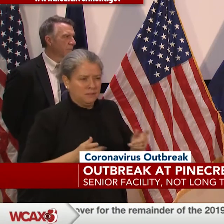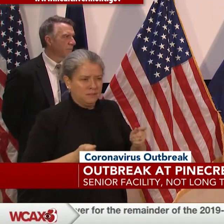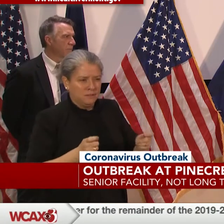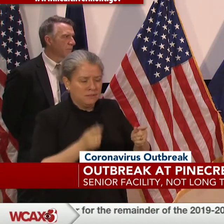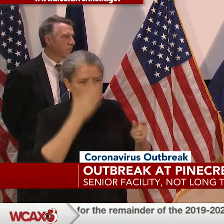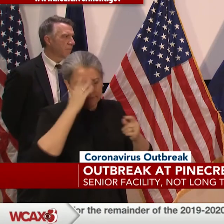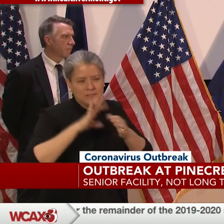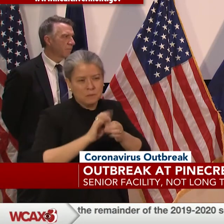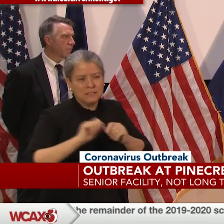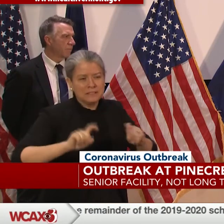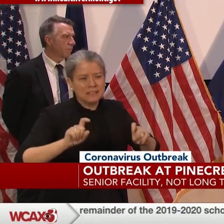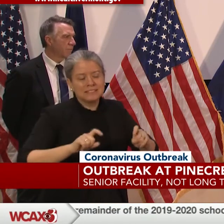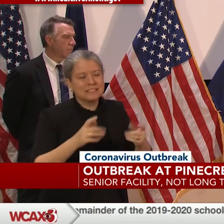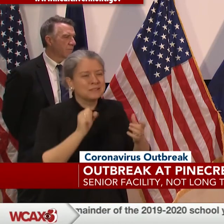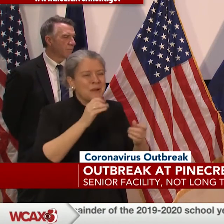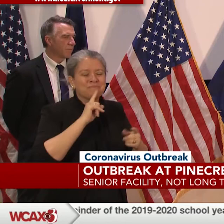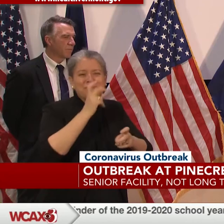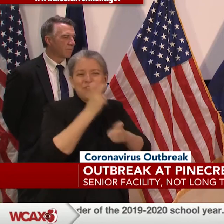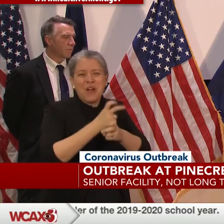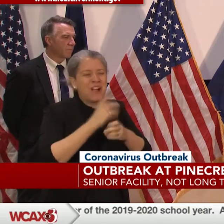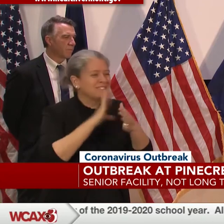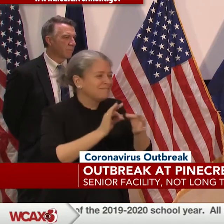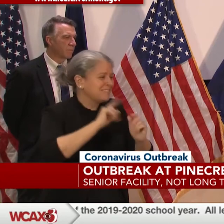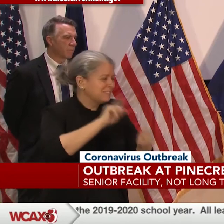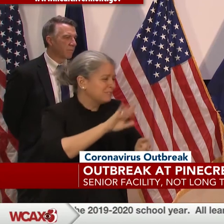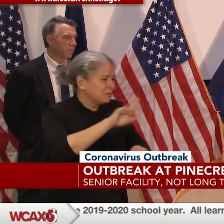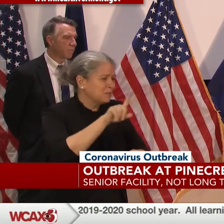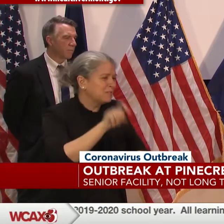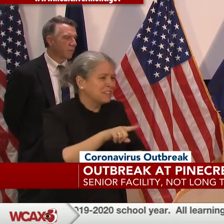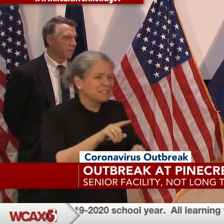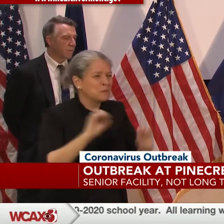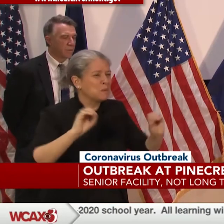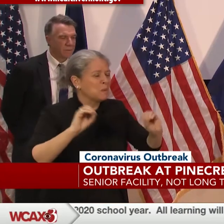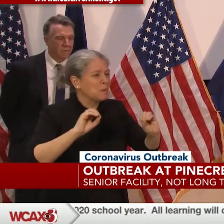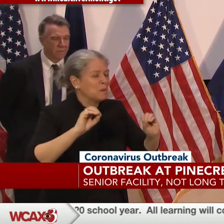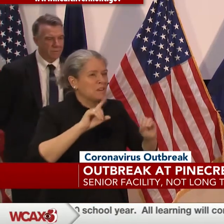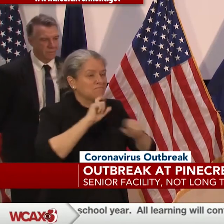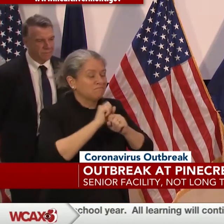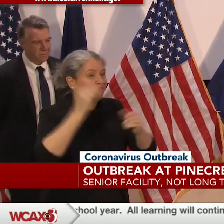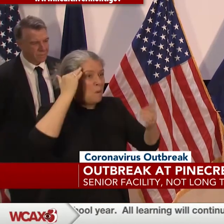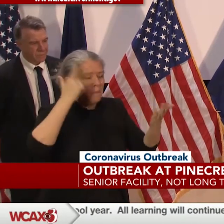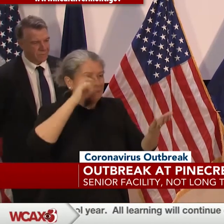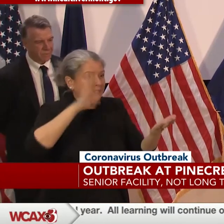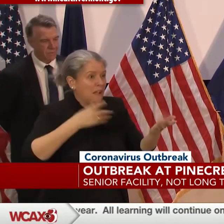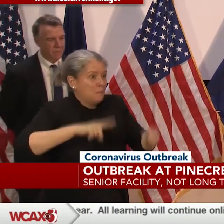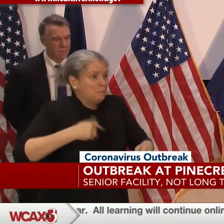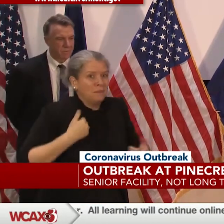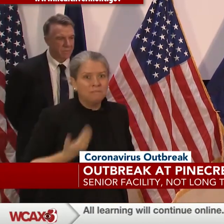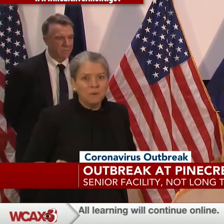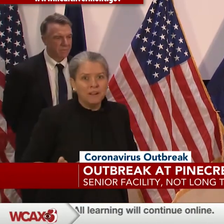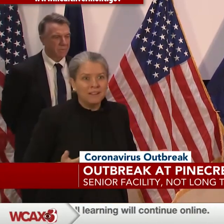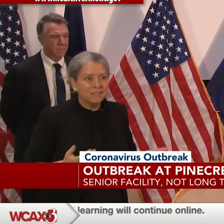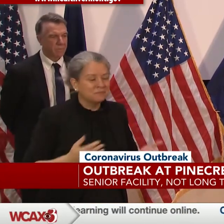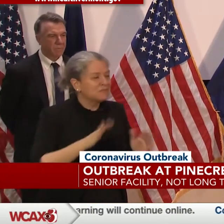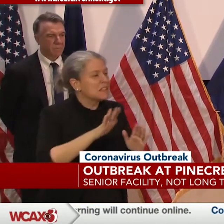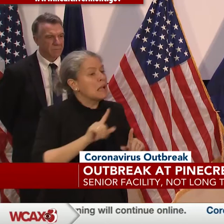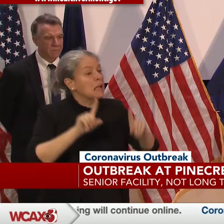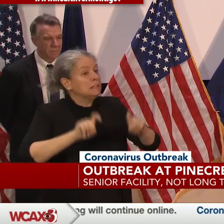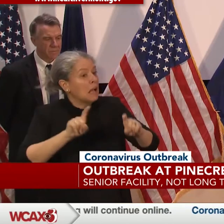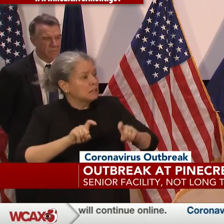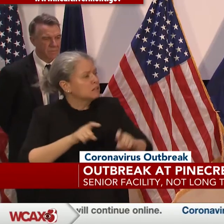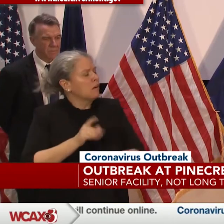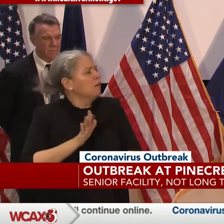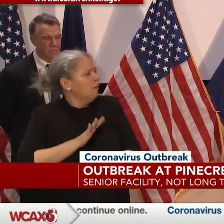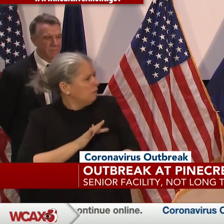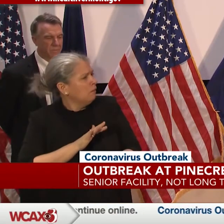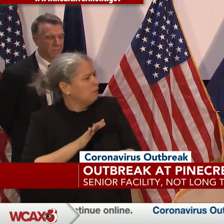obviously, we'll be watching very, very closely over time. And testing isn't the only outcome, obviously, to see if